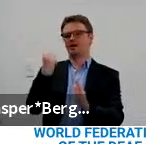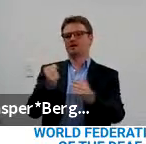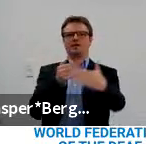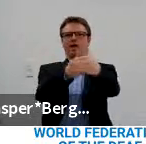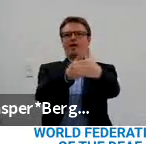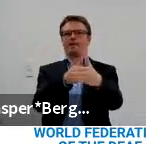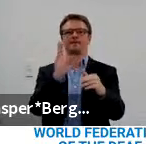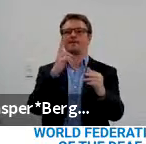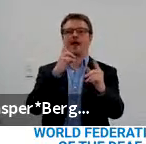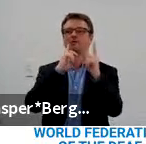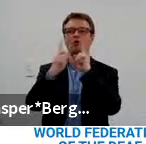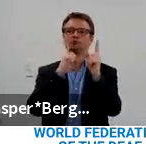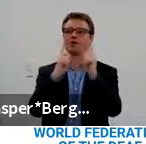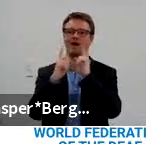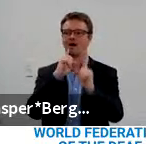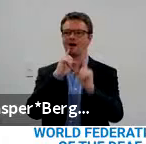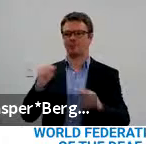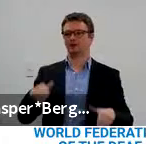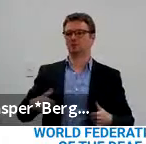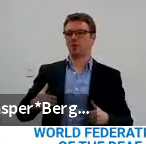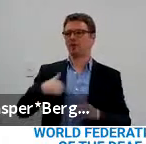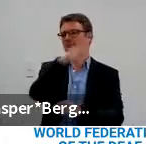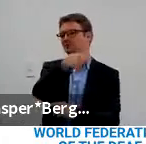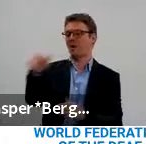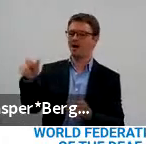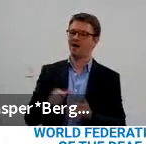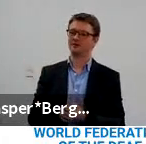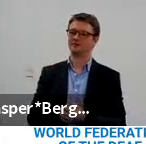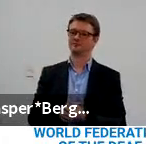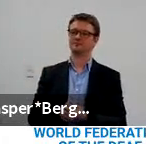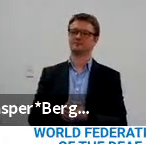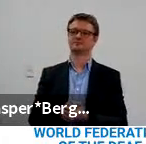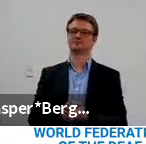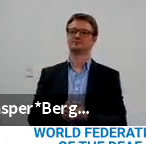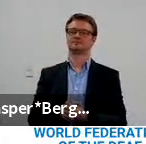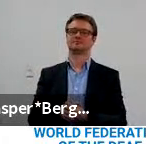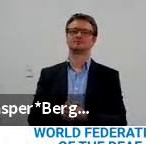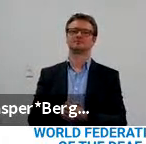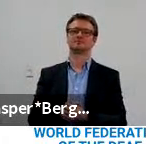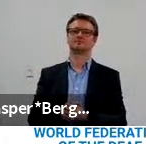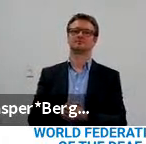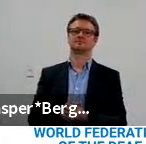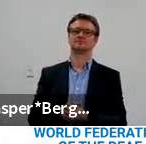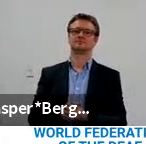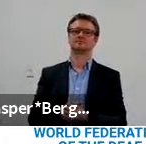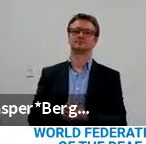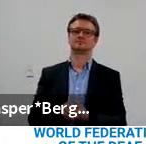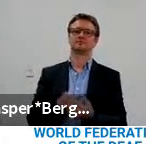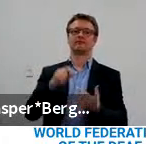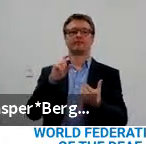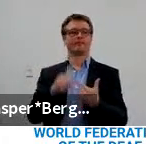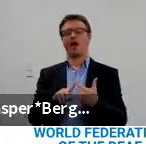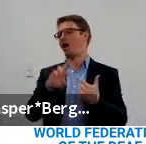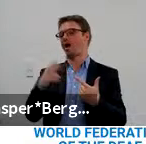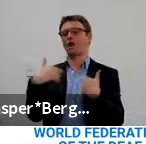They don't get the healthcare they need because they can't communicate with the healthcare